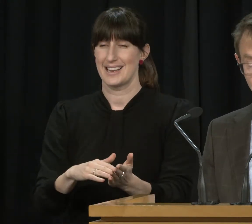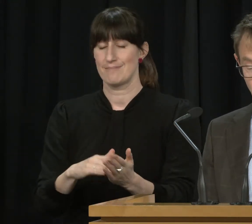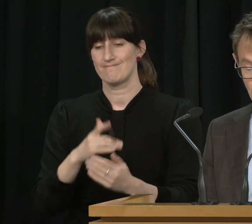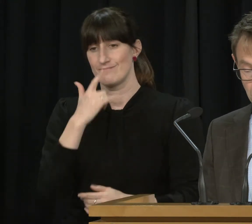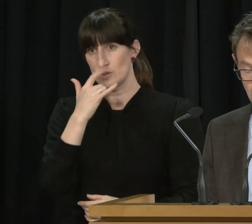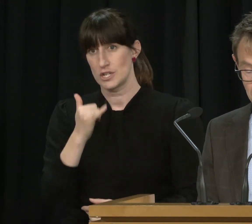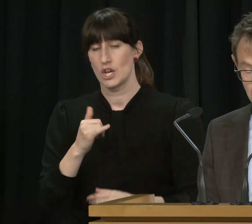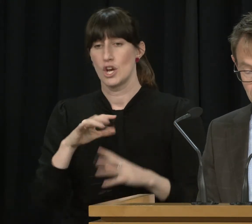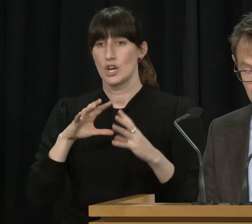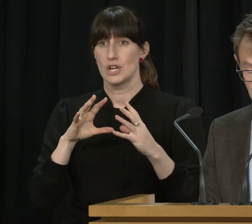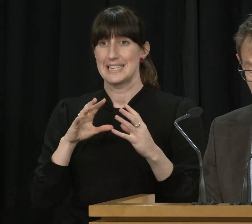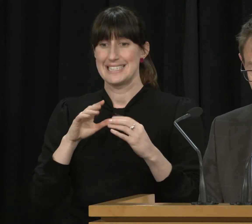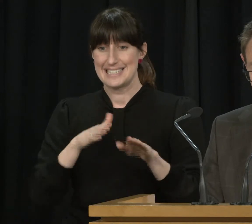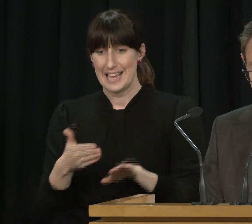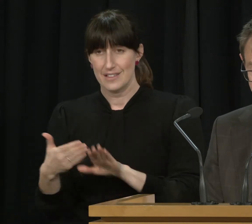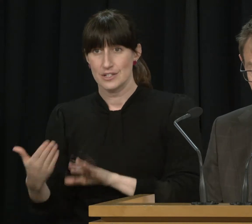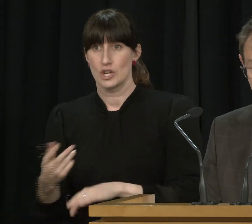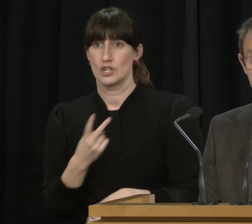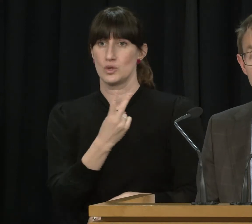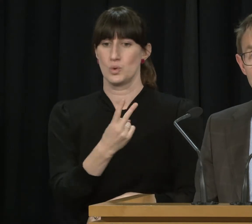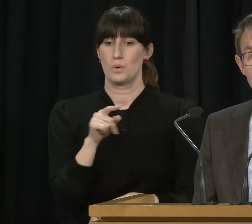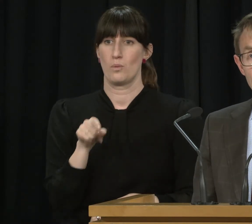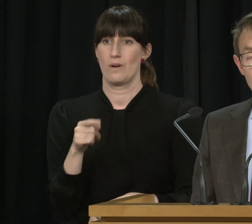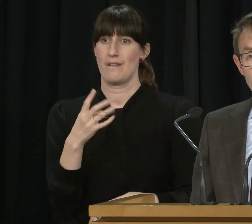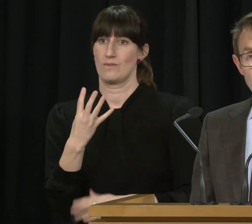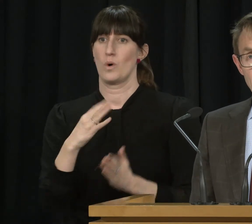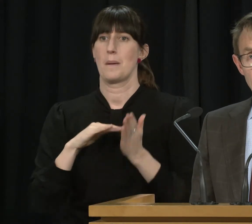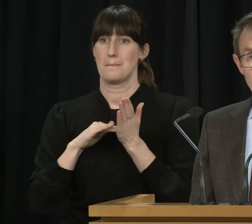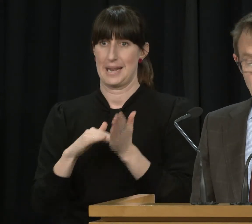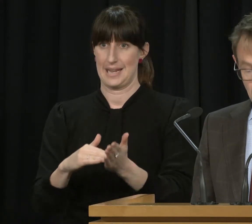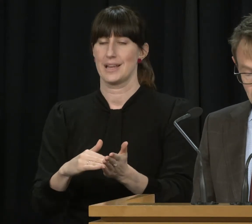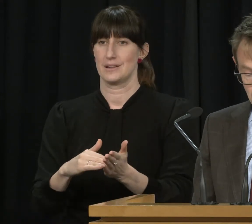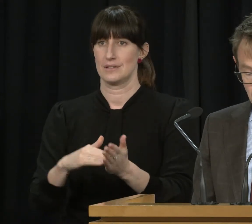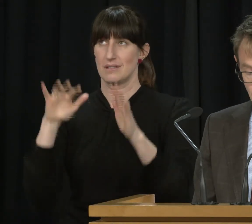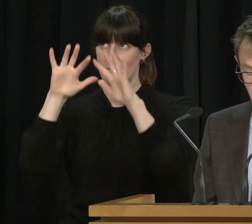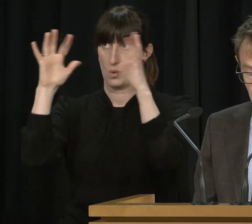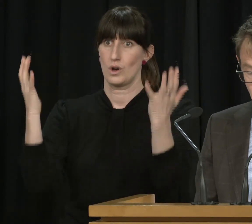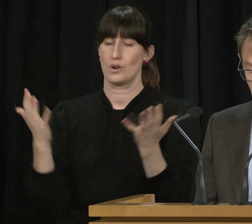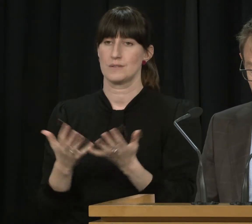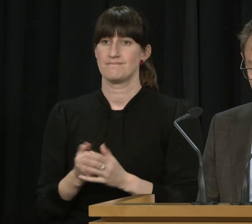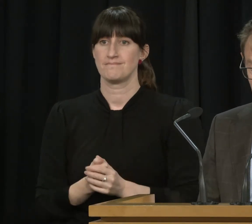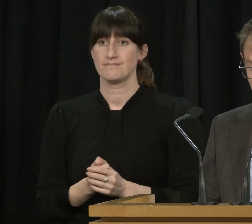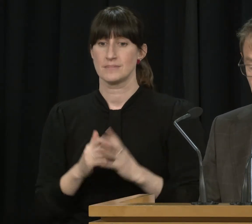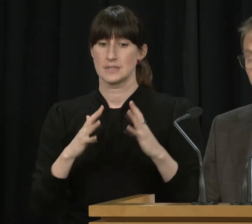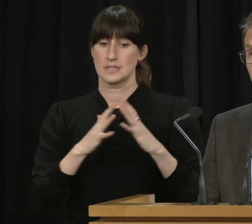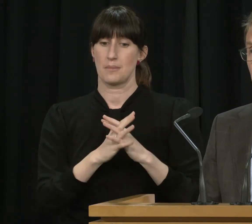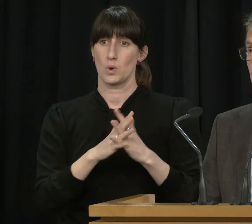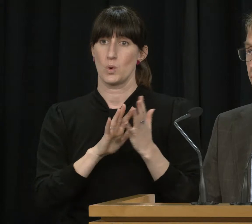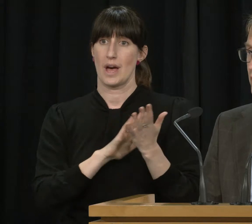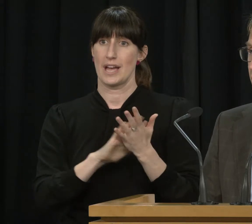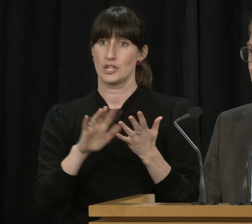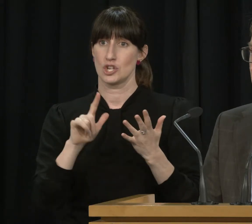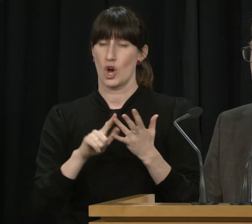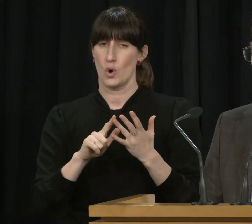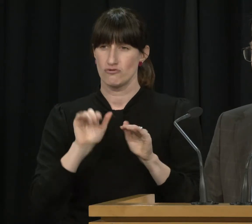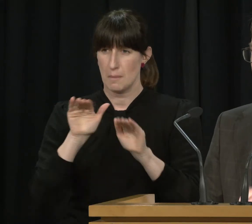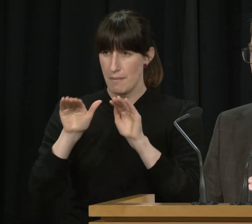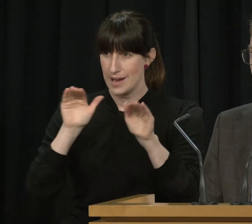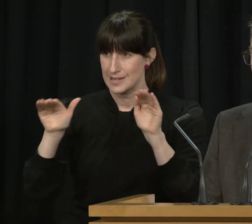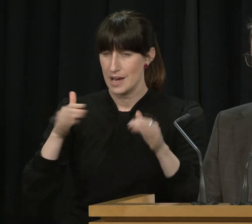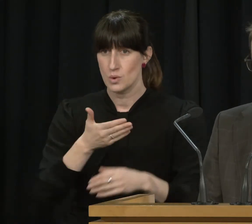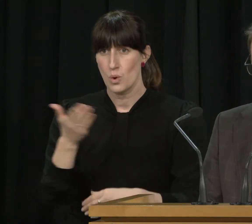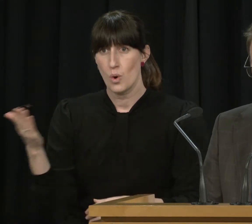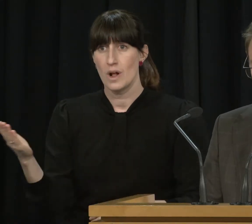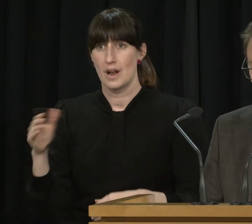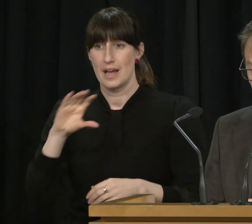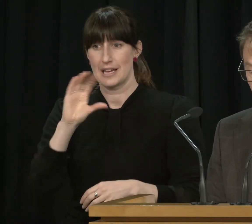now more than 4.2 million around the globe. The WHO continues to remind all countries that in order to defeat the pandemic, both